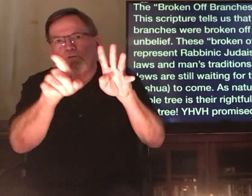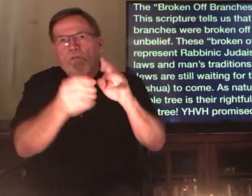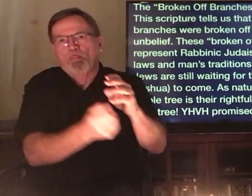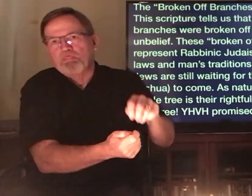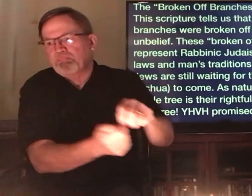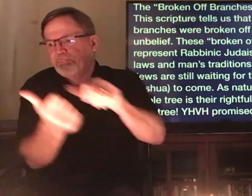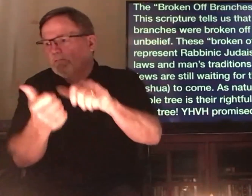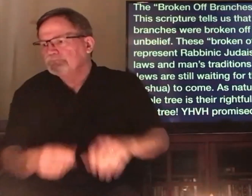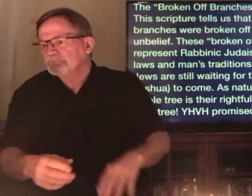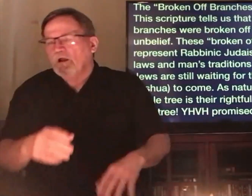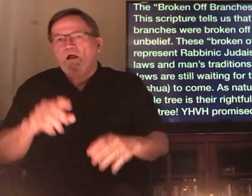observe